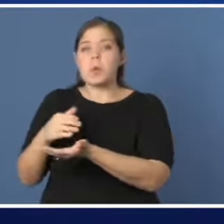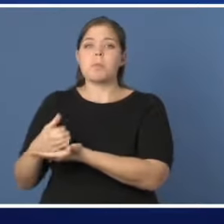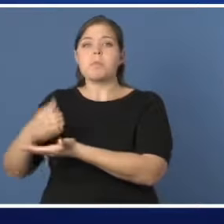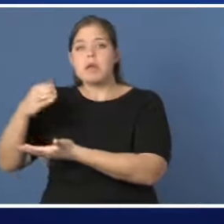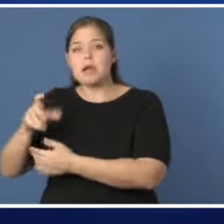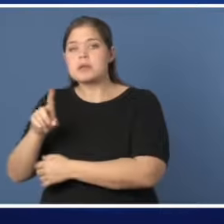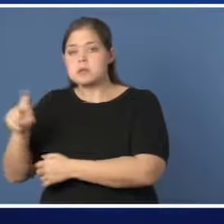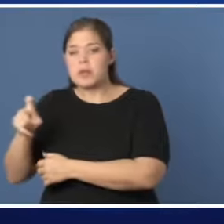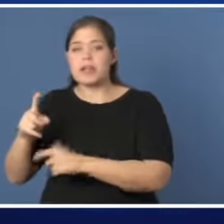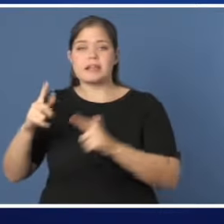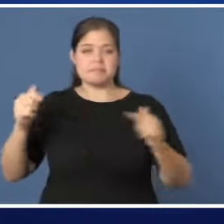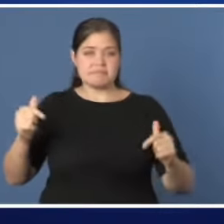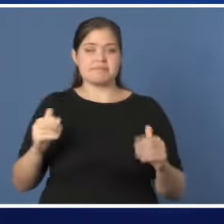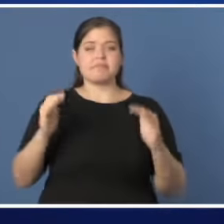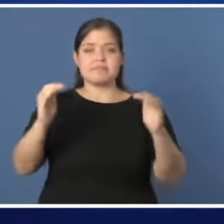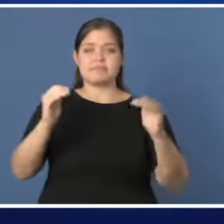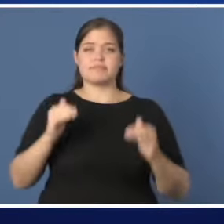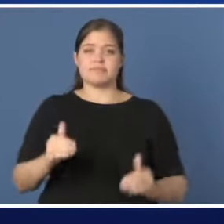soap,